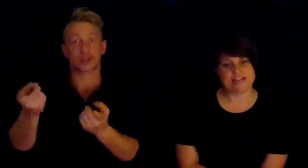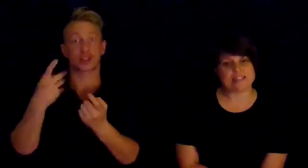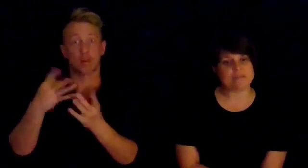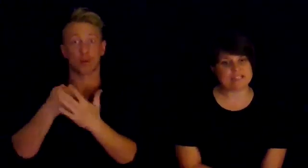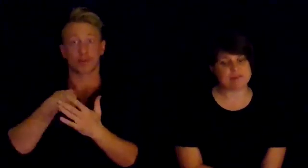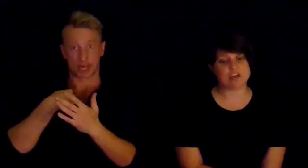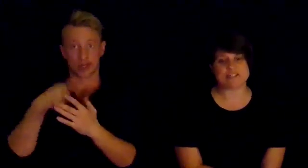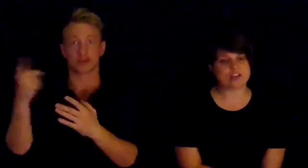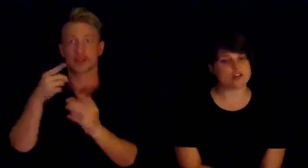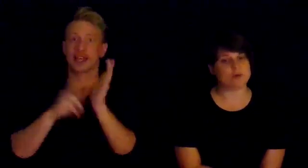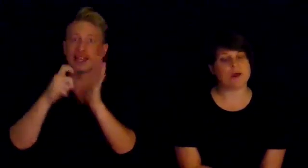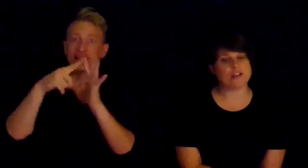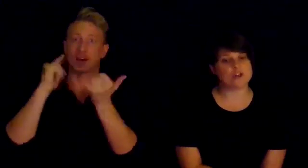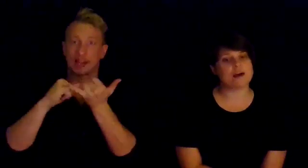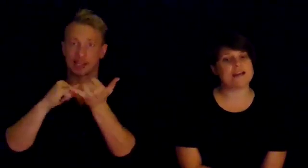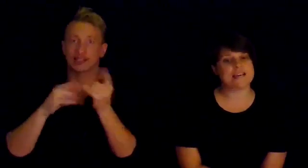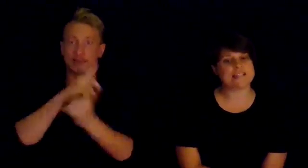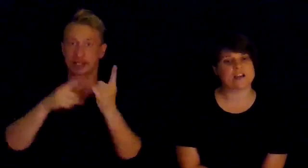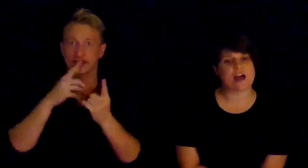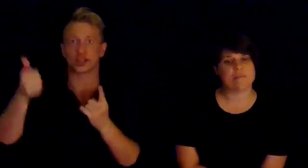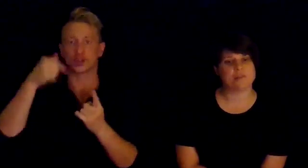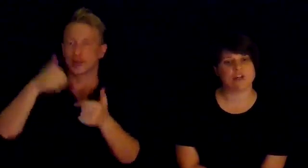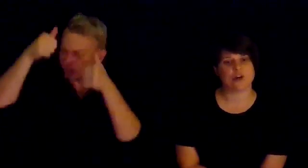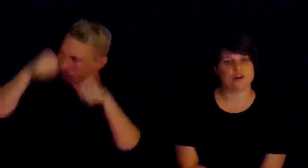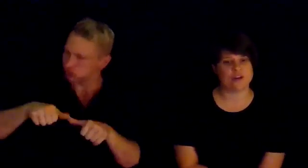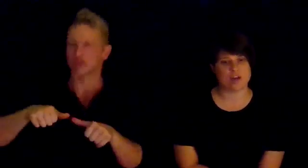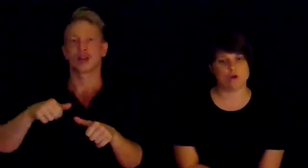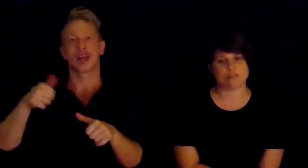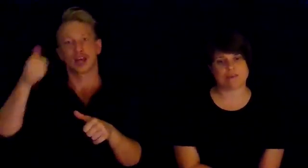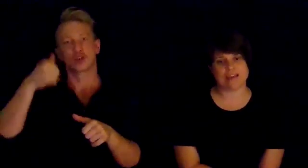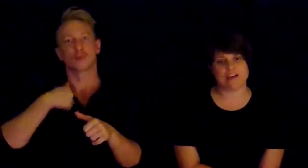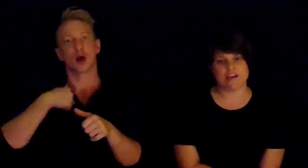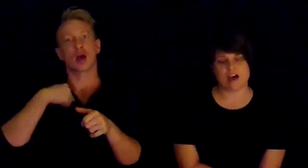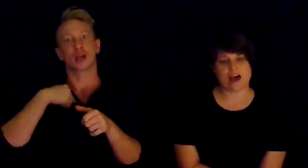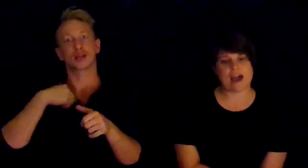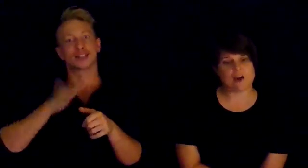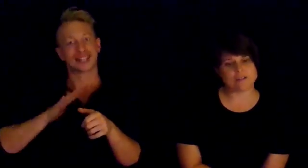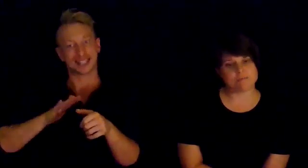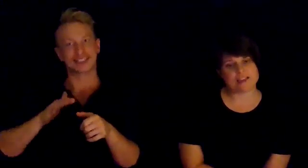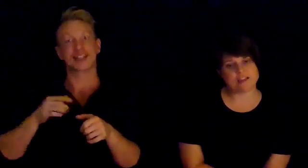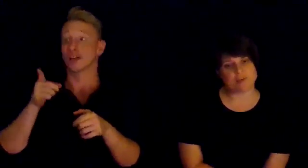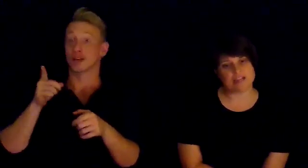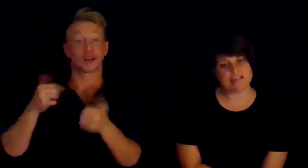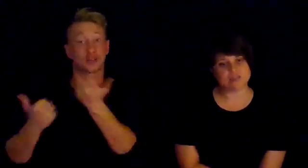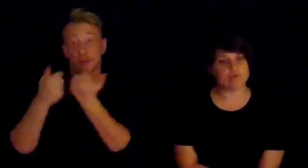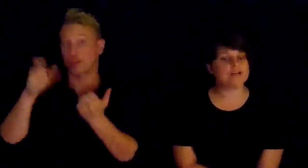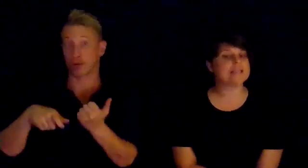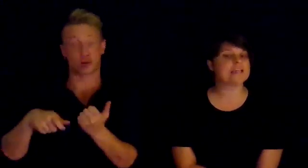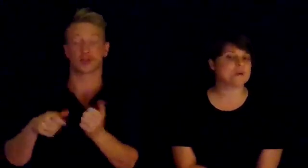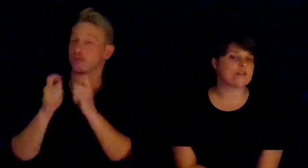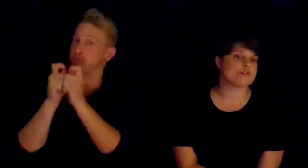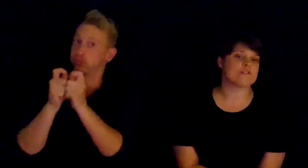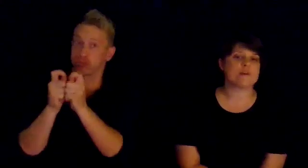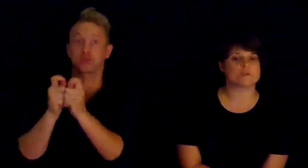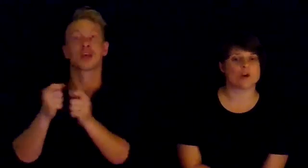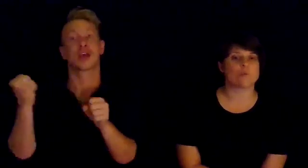the NDIS meeting because they knew me well and knew my needs, and you know, it helped me out and made the communication more